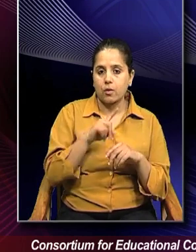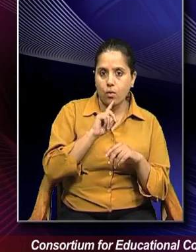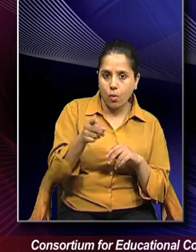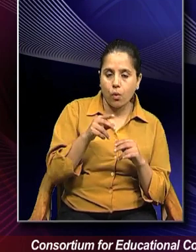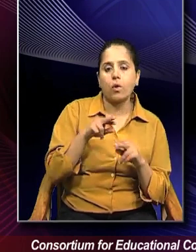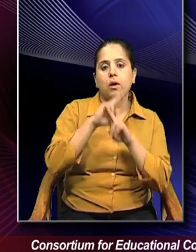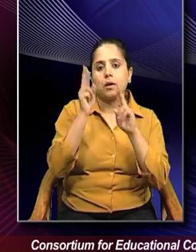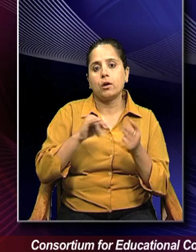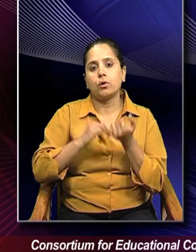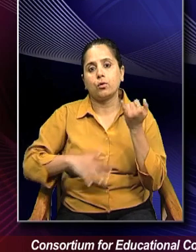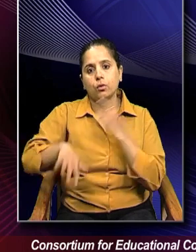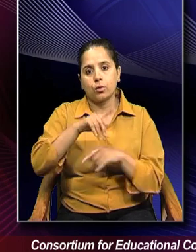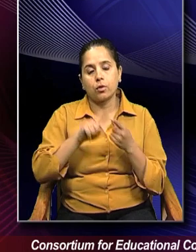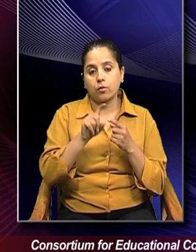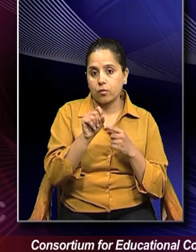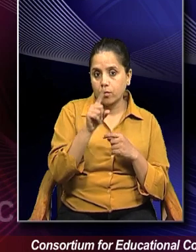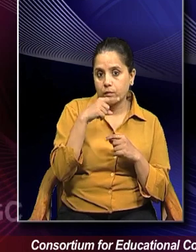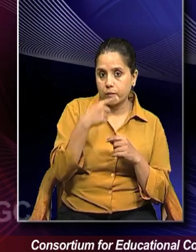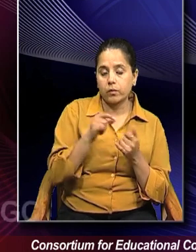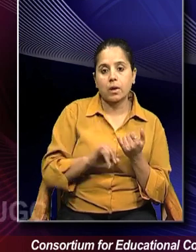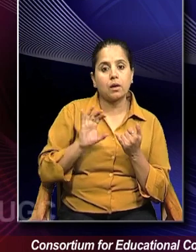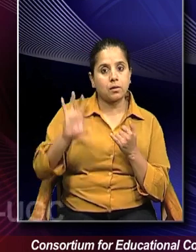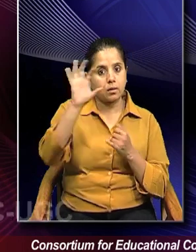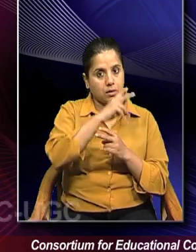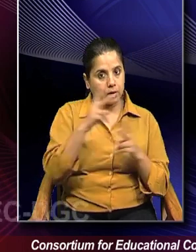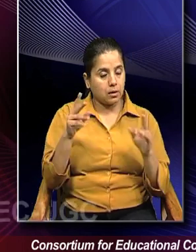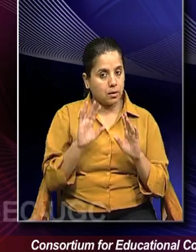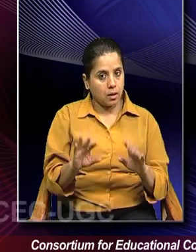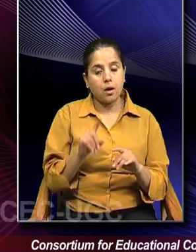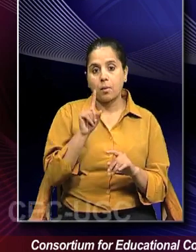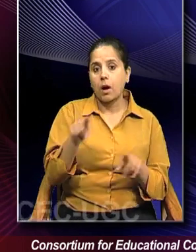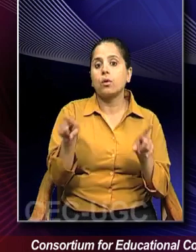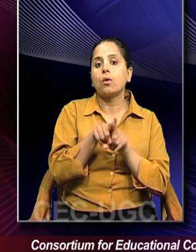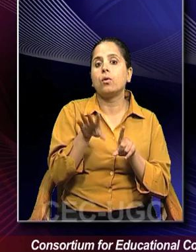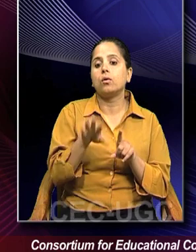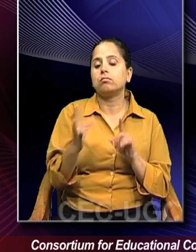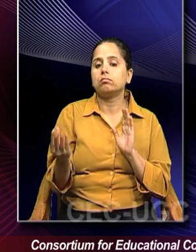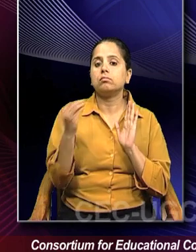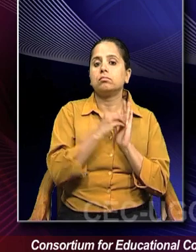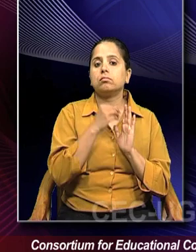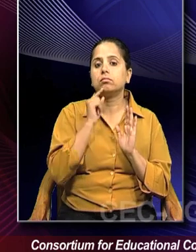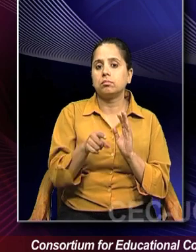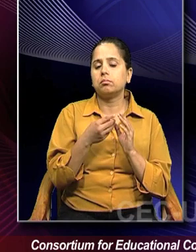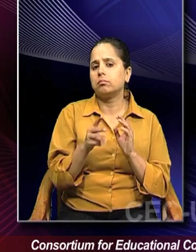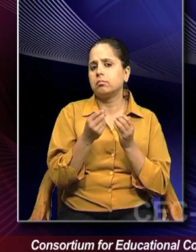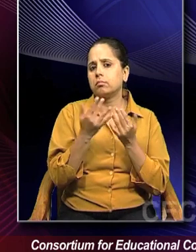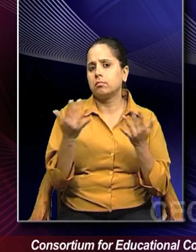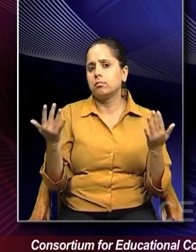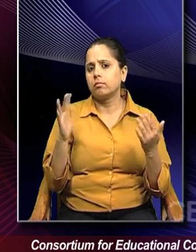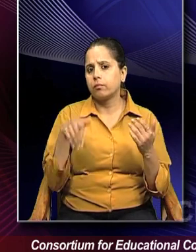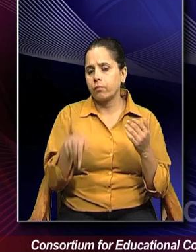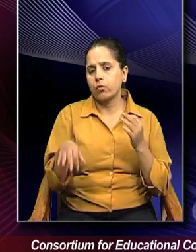which consists of first and foremost the states, but which also consists of many other types